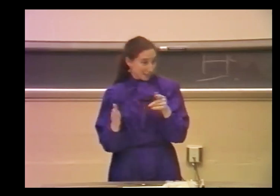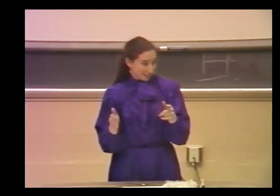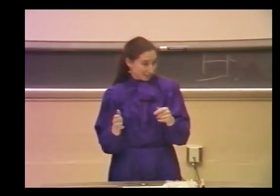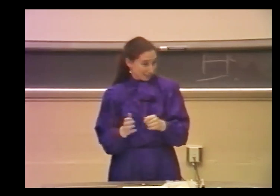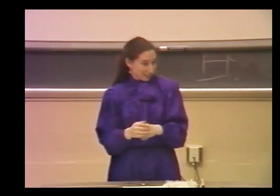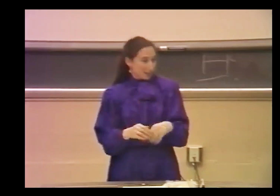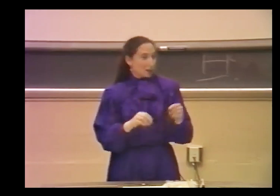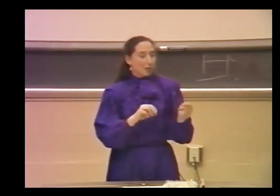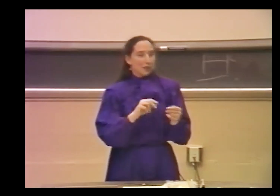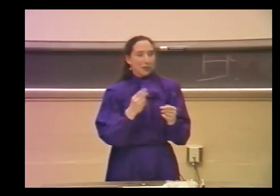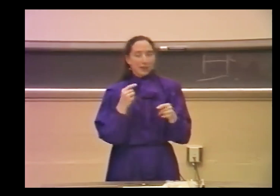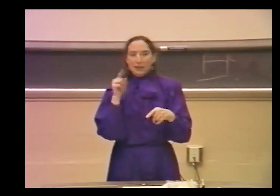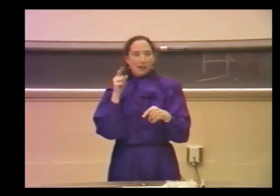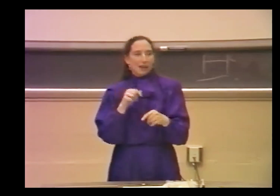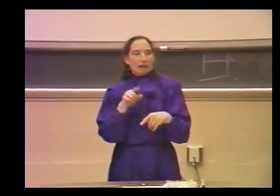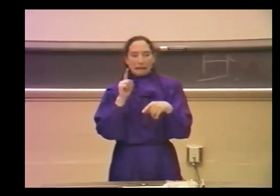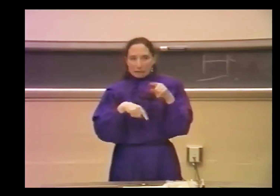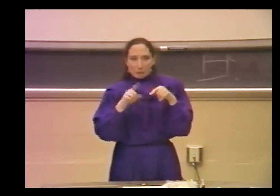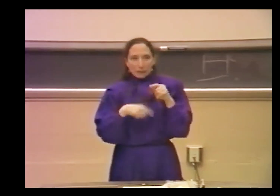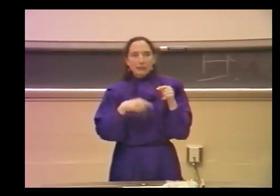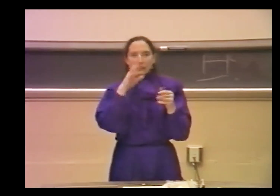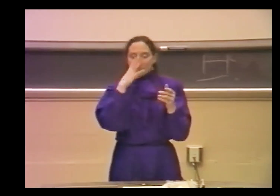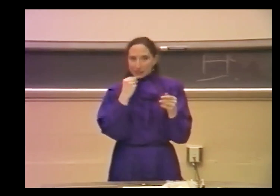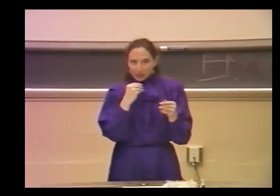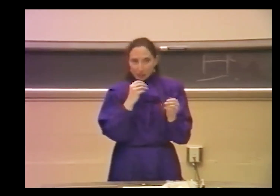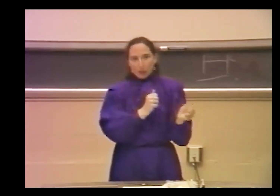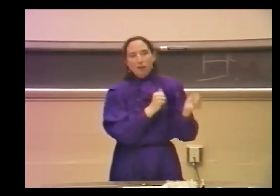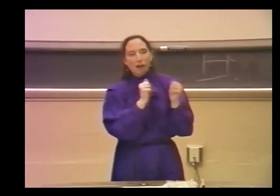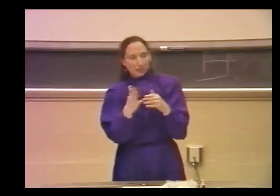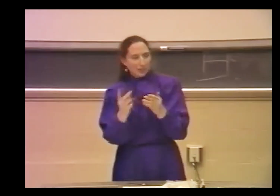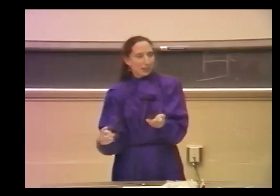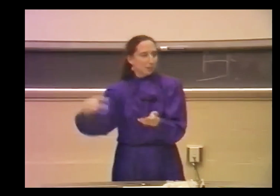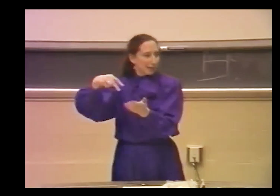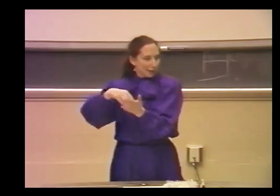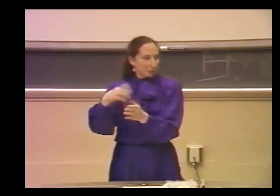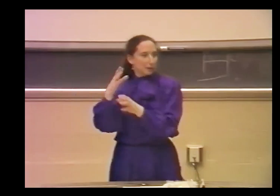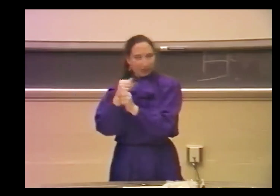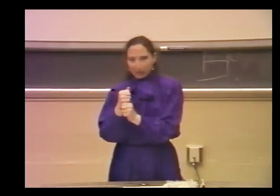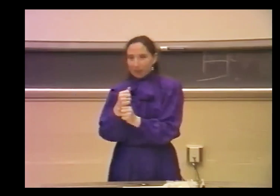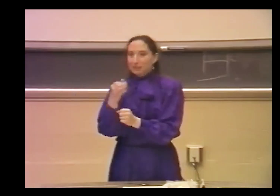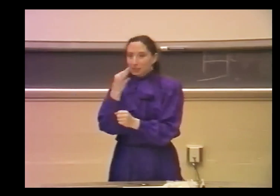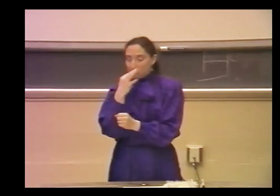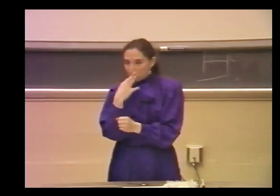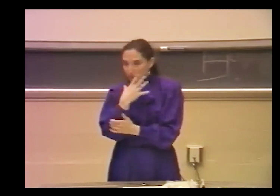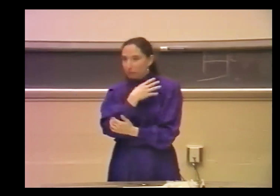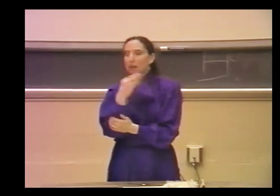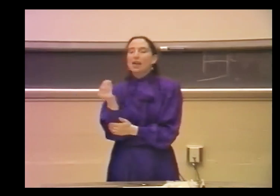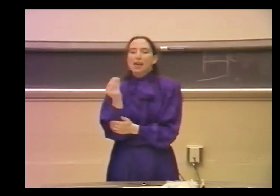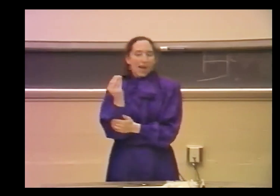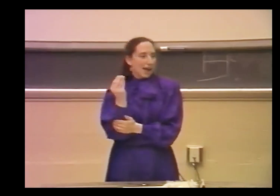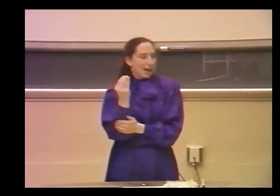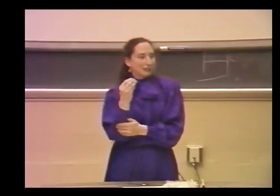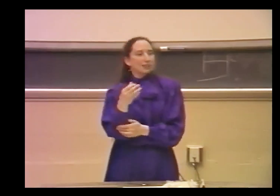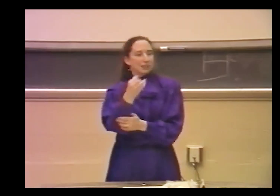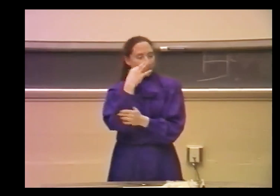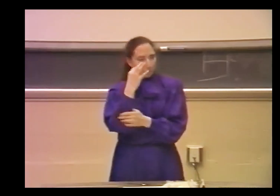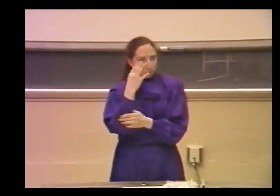here. The inability to sleep causes him to get up and get the sleeping pill, and the sleeping